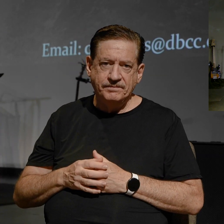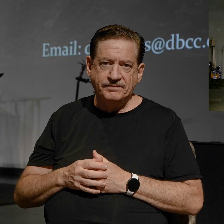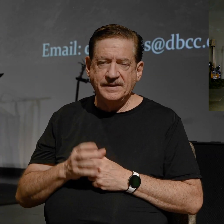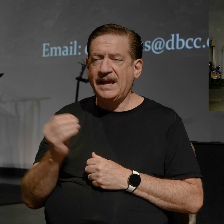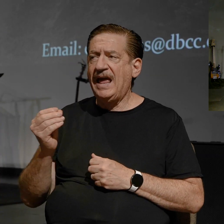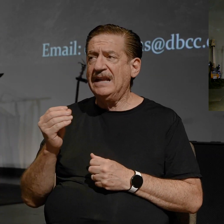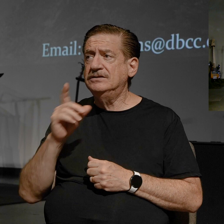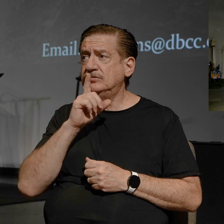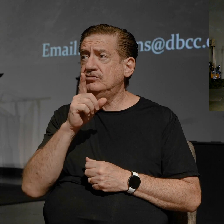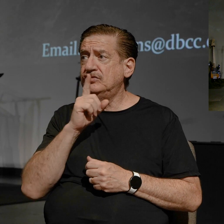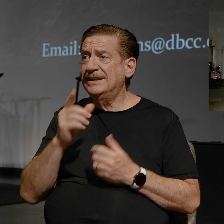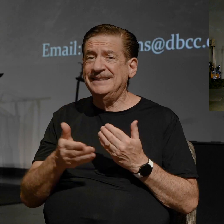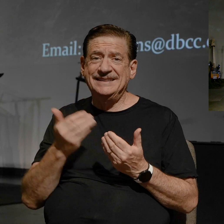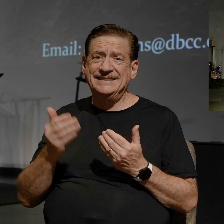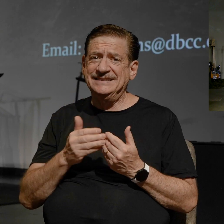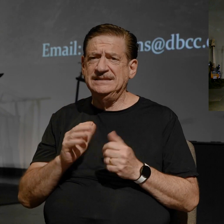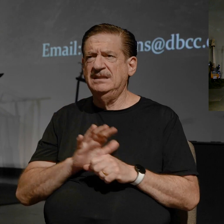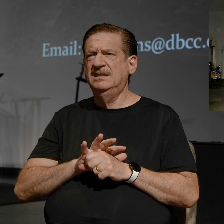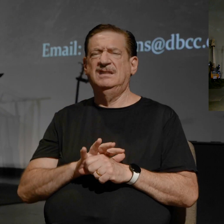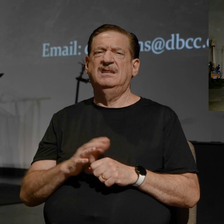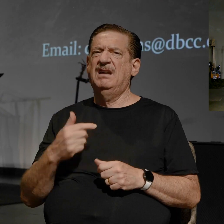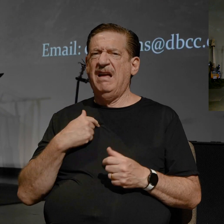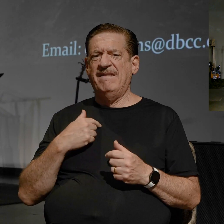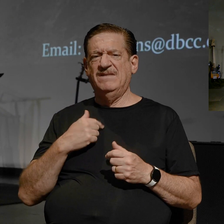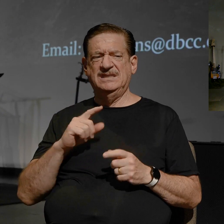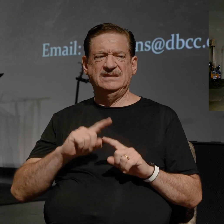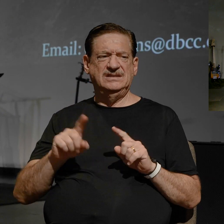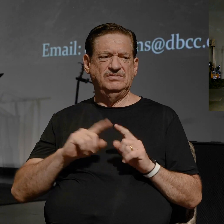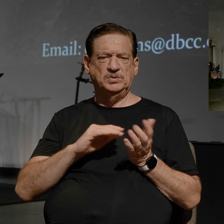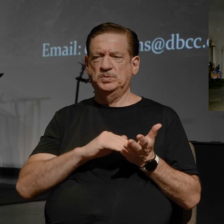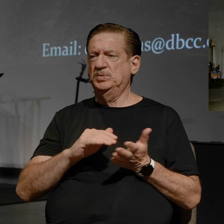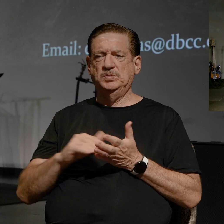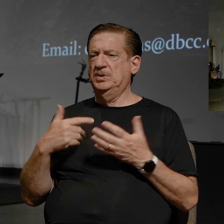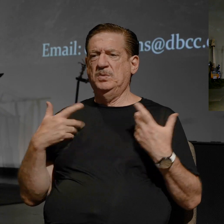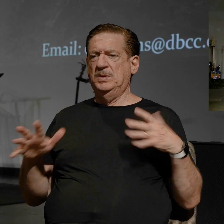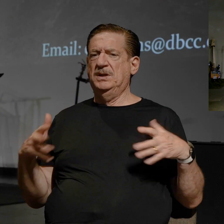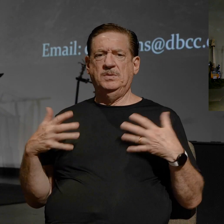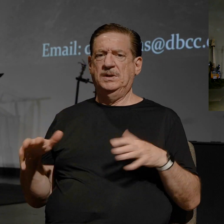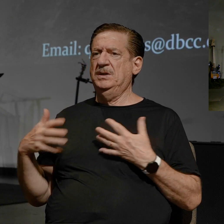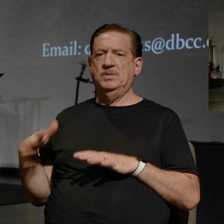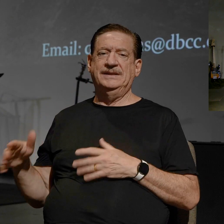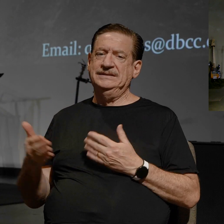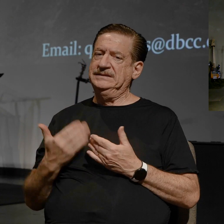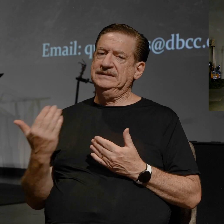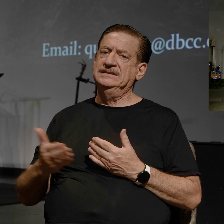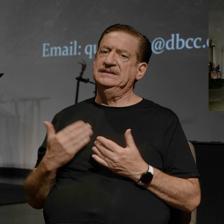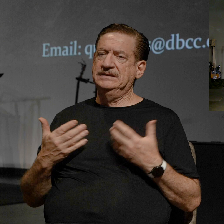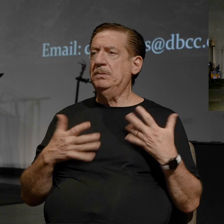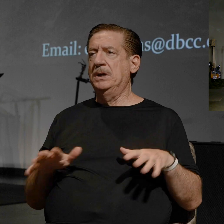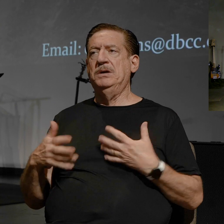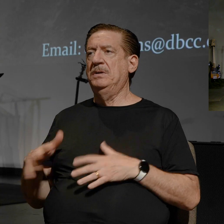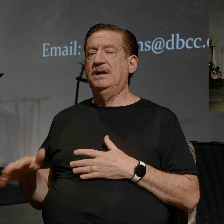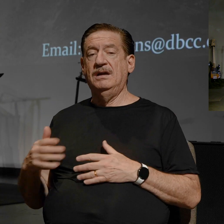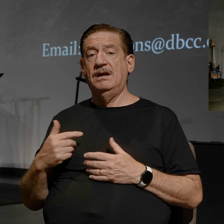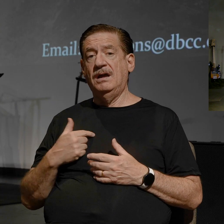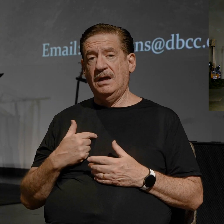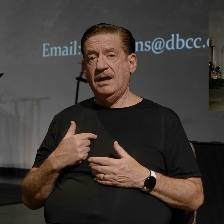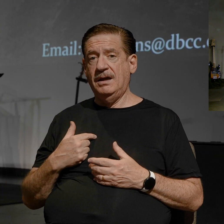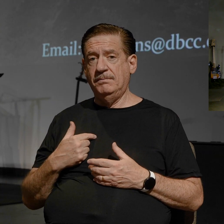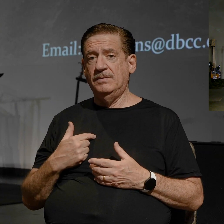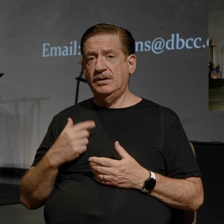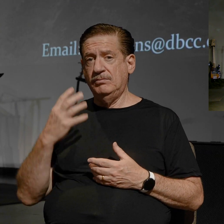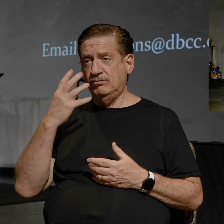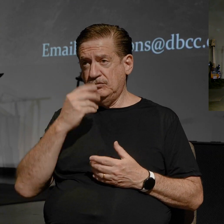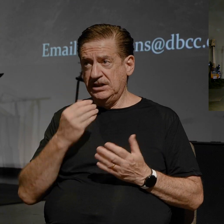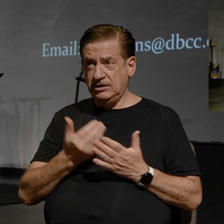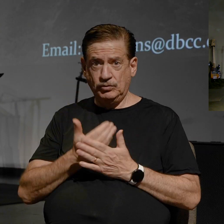And it's really easy to push back and come up with all the excuses why this isn't for you. You know, I'm a pretty new believer. I don't know